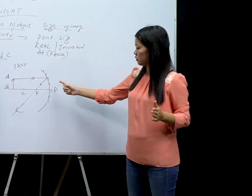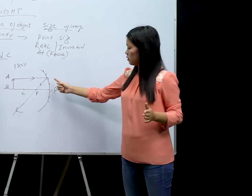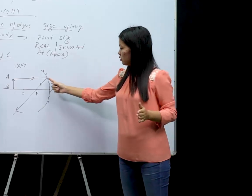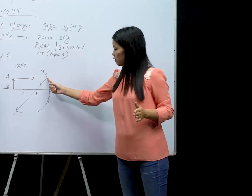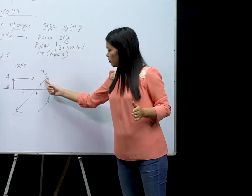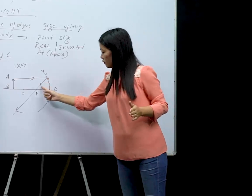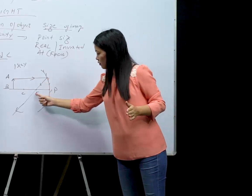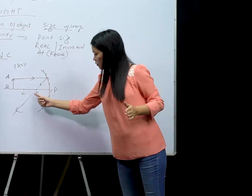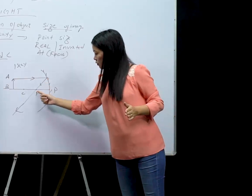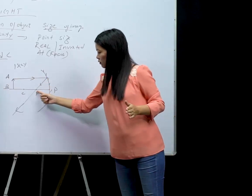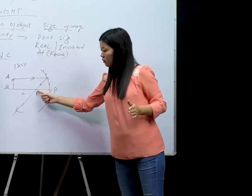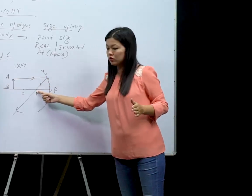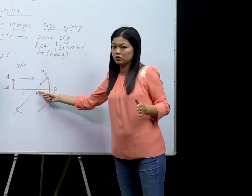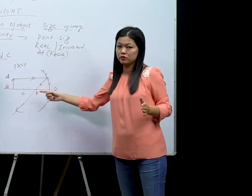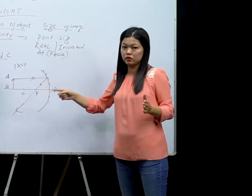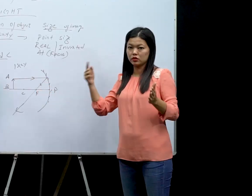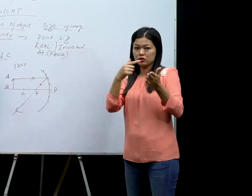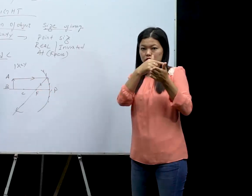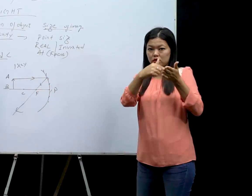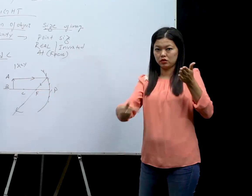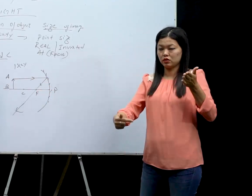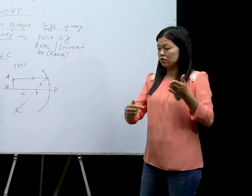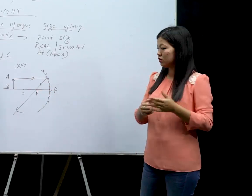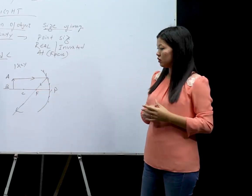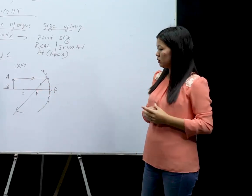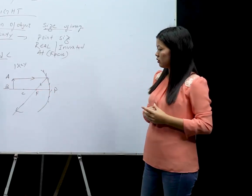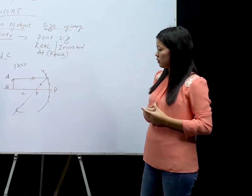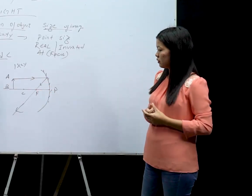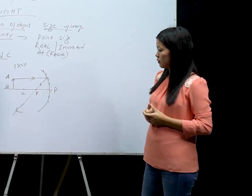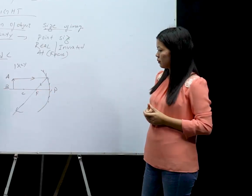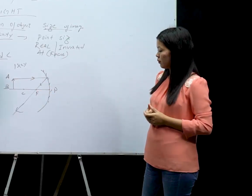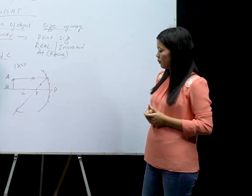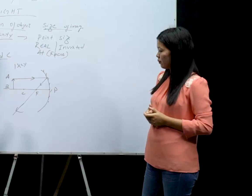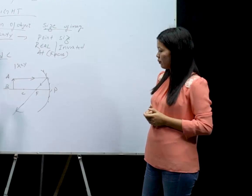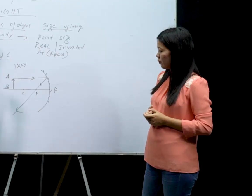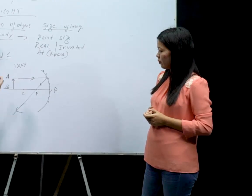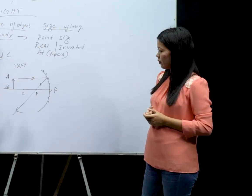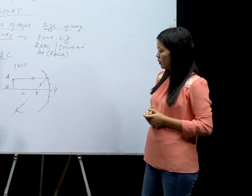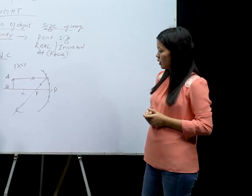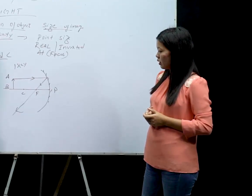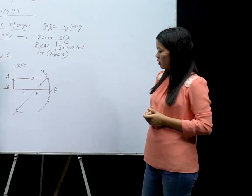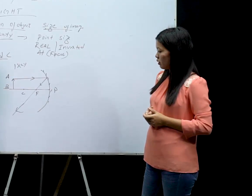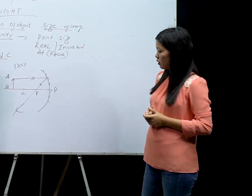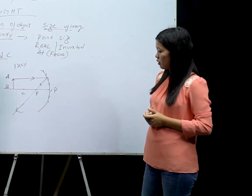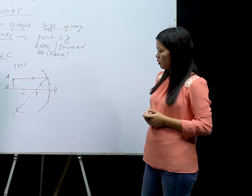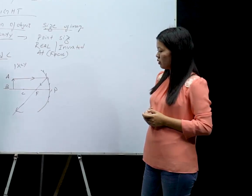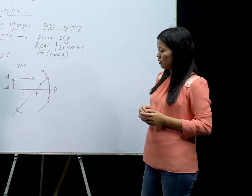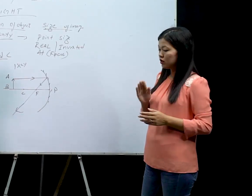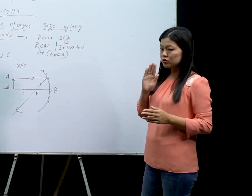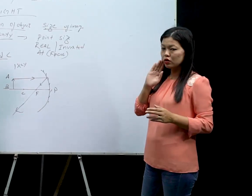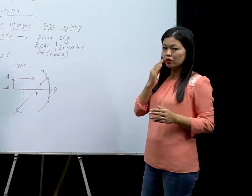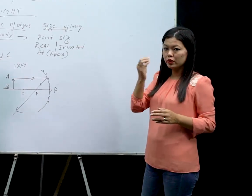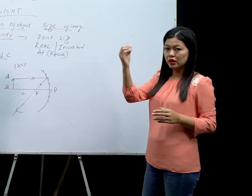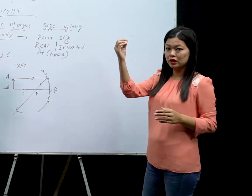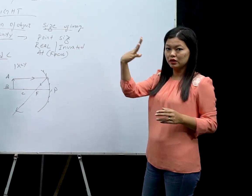get an image, two reflected ray should intersect. Okay, 2 reflected ray should intersect. So